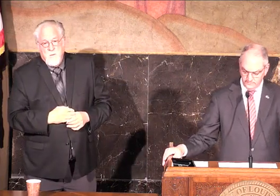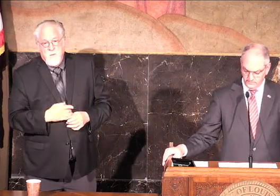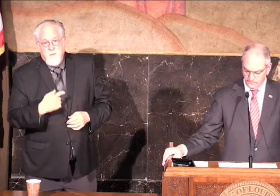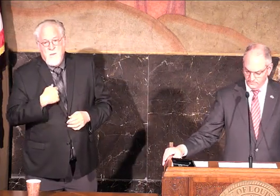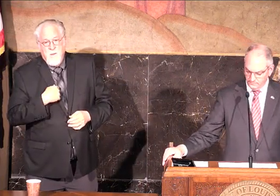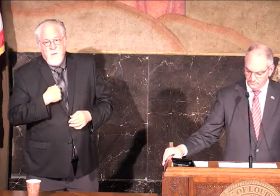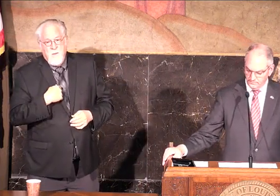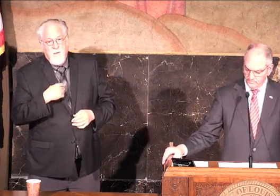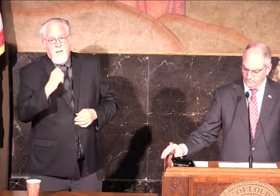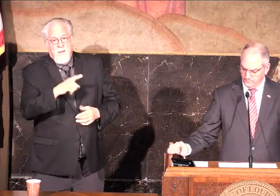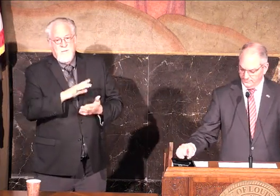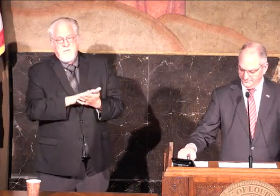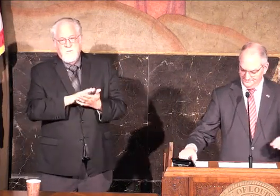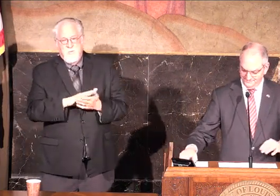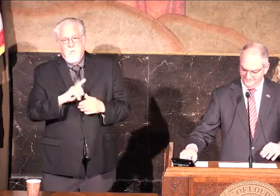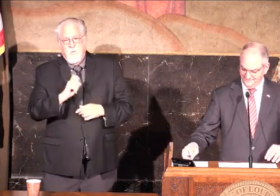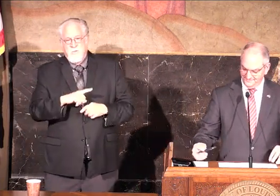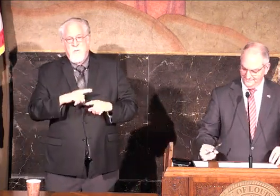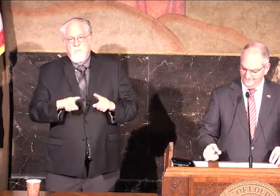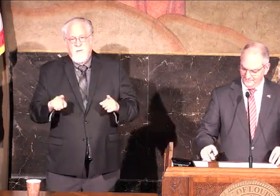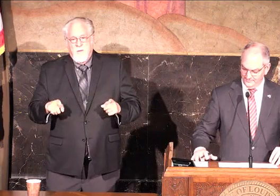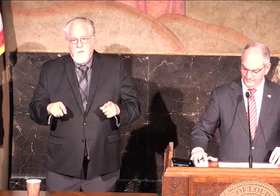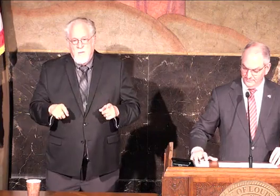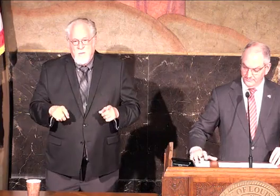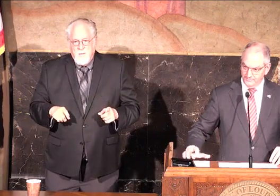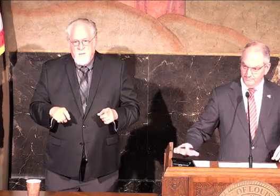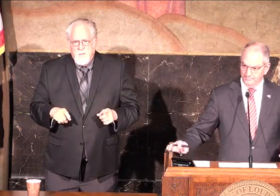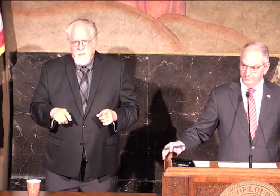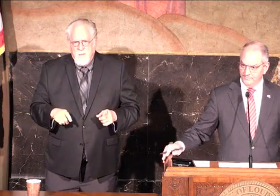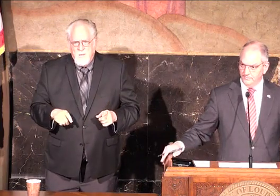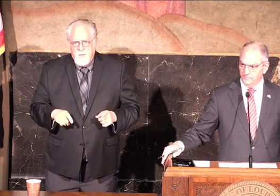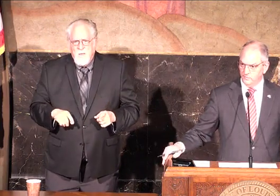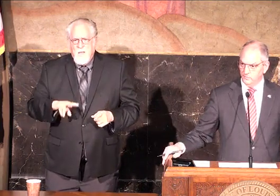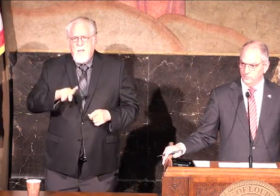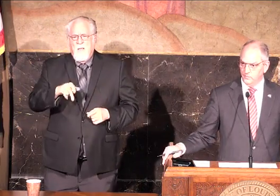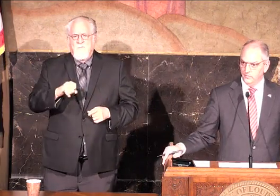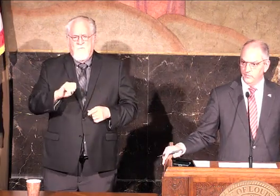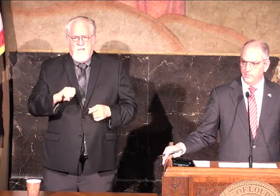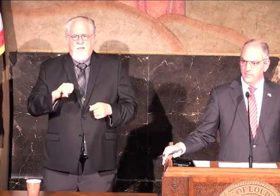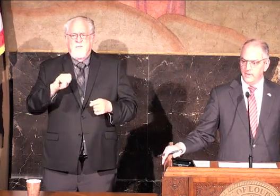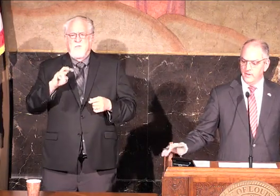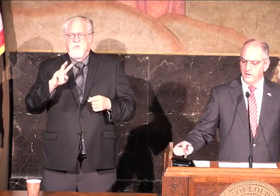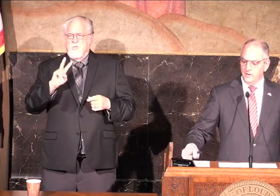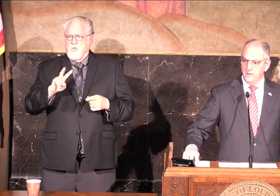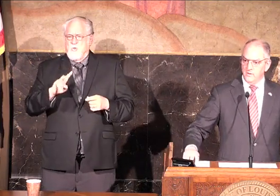have a question about schools then. So we're in phase 2 until a few